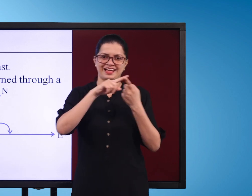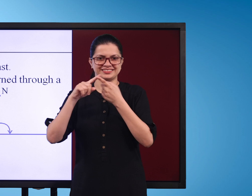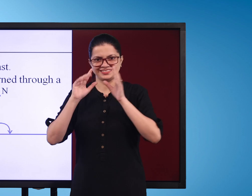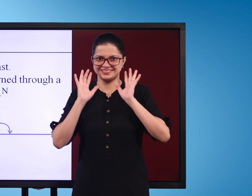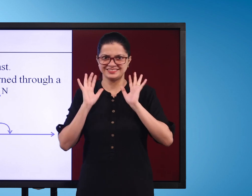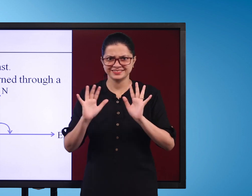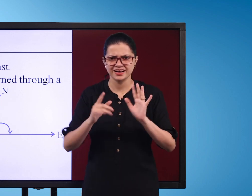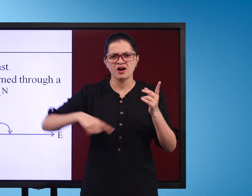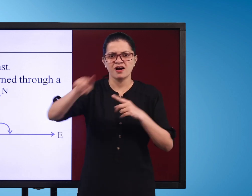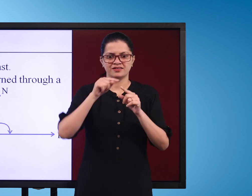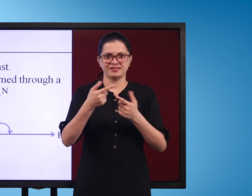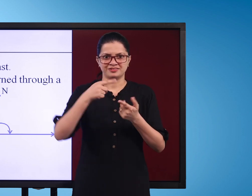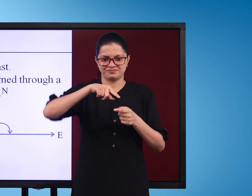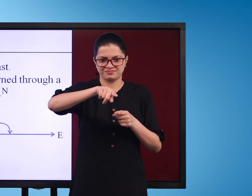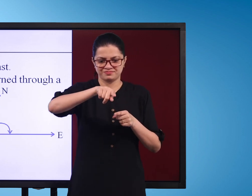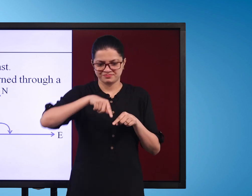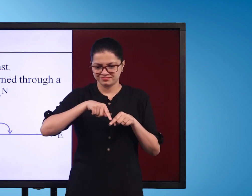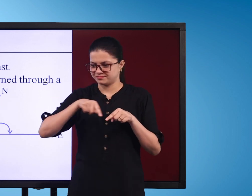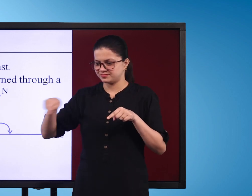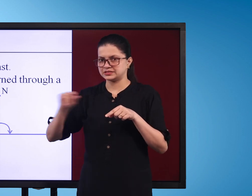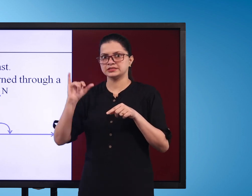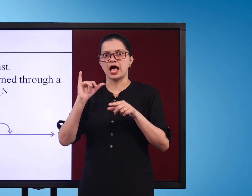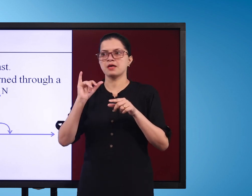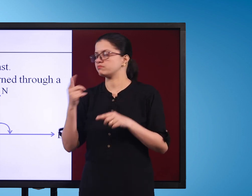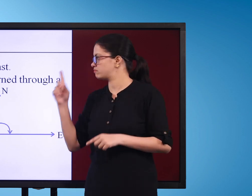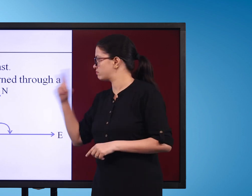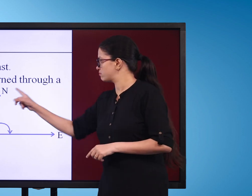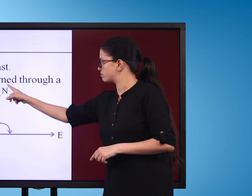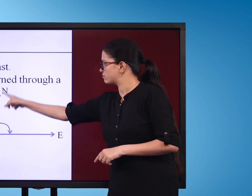We say you have turned through a right angle.